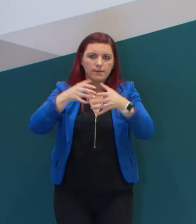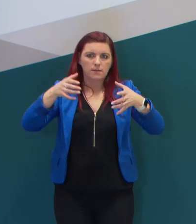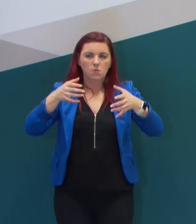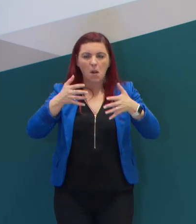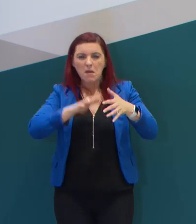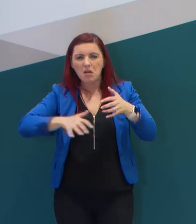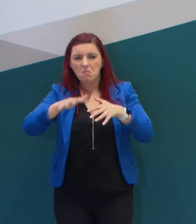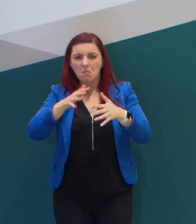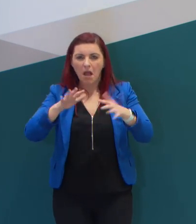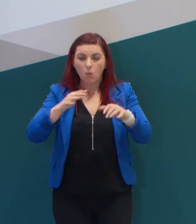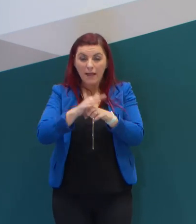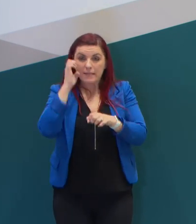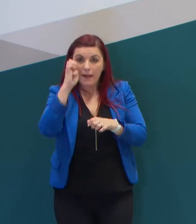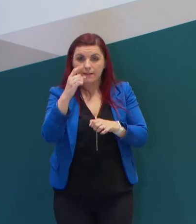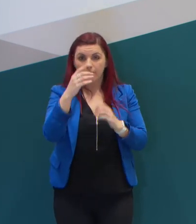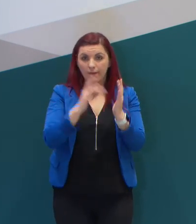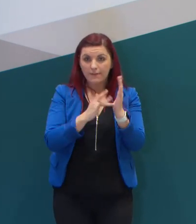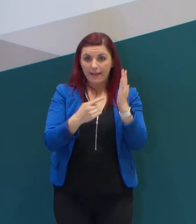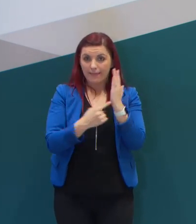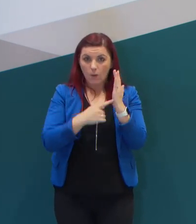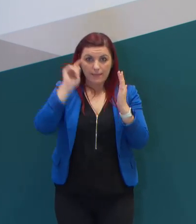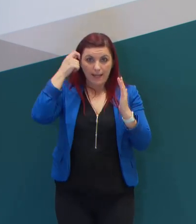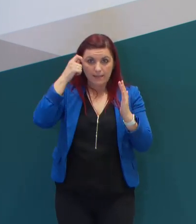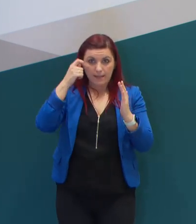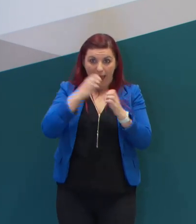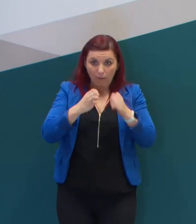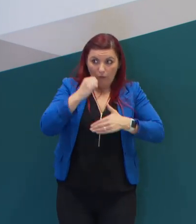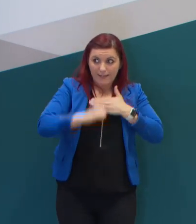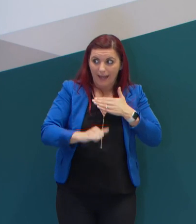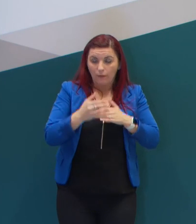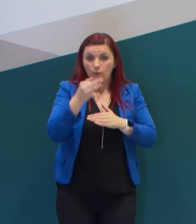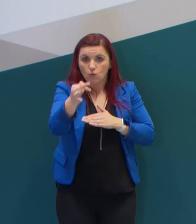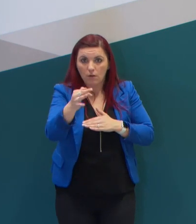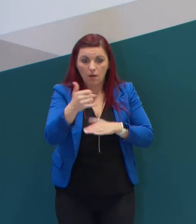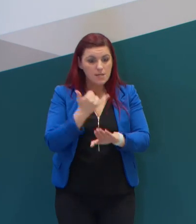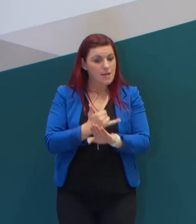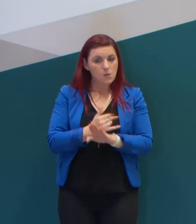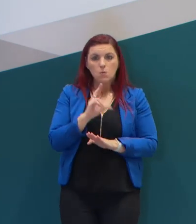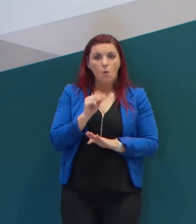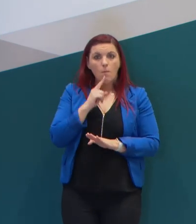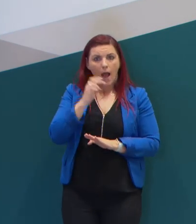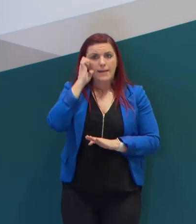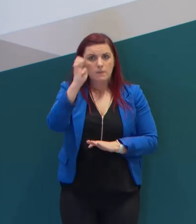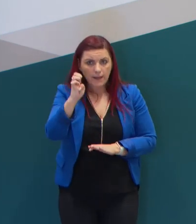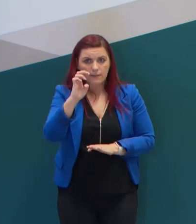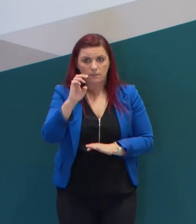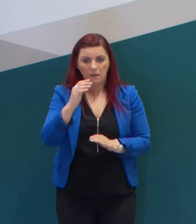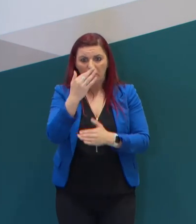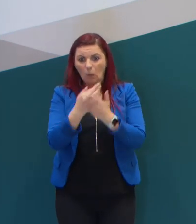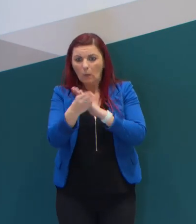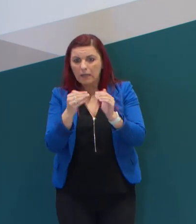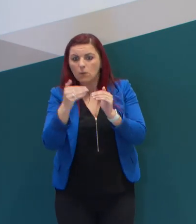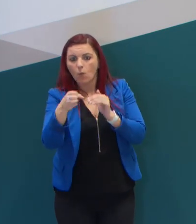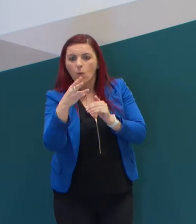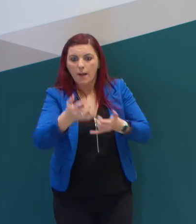15,000 tests per day, which is not where we are at the moment, but that's where we want to go, because we want to continue to implement the policy the